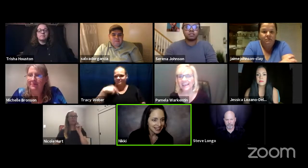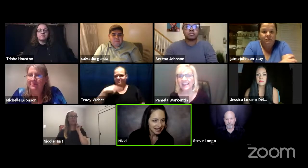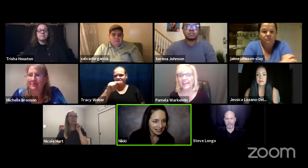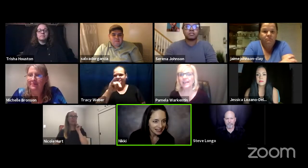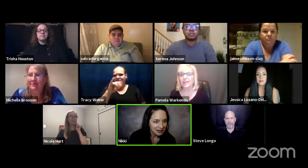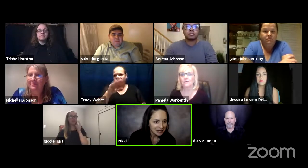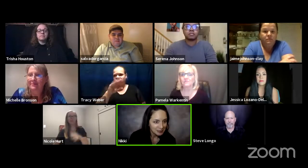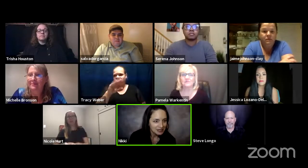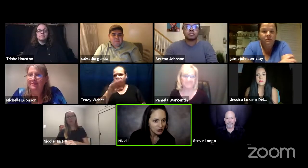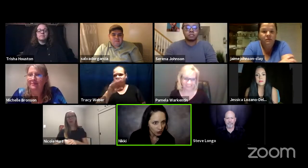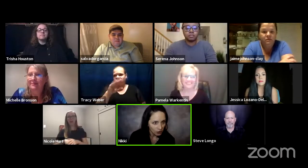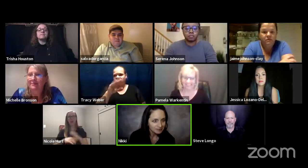Hi there, my name is Nicole,